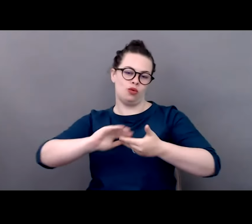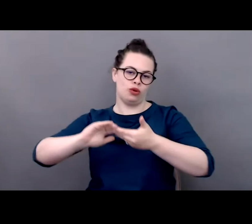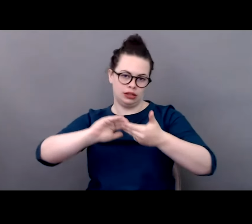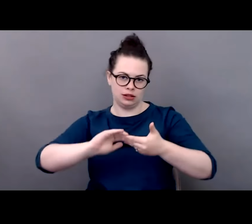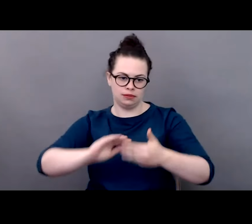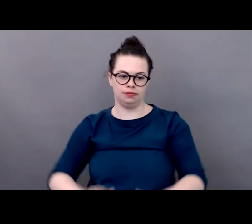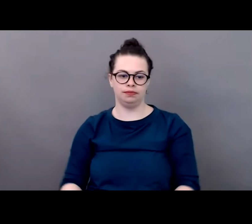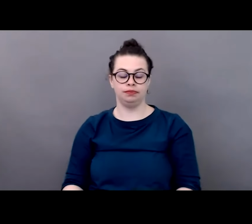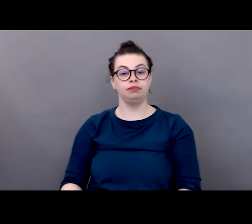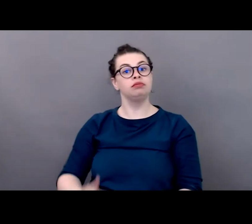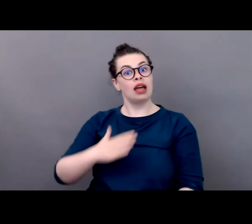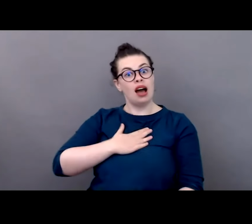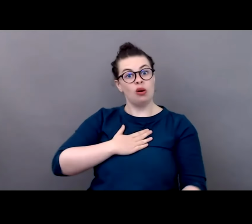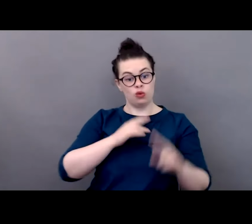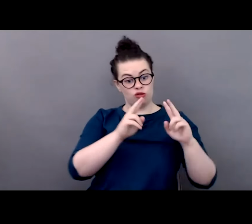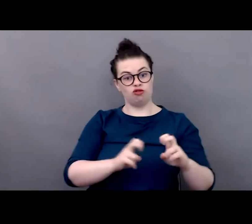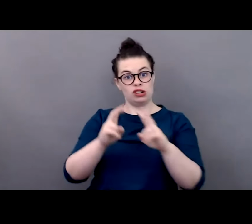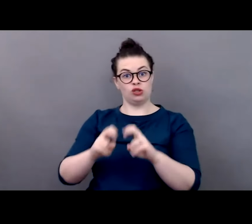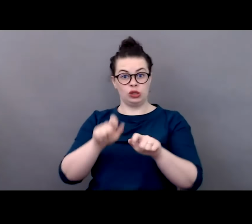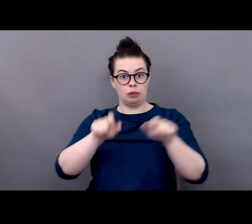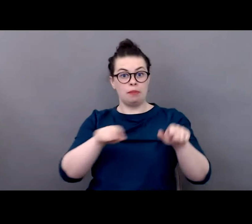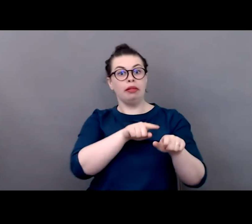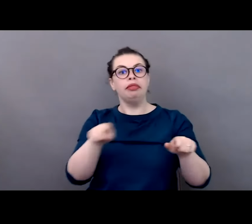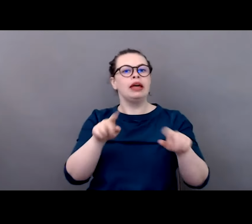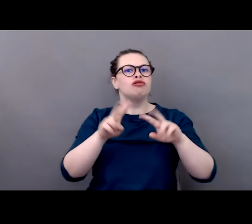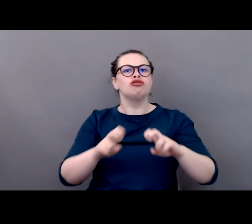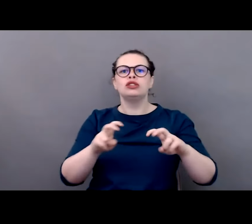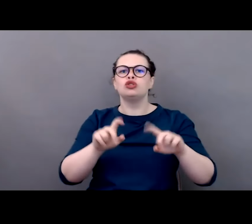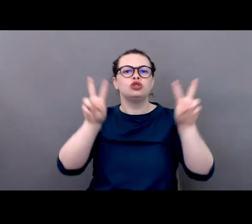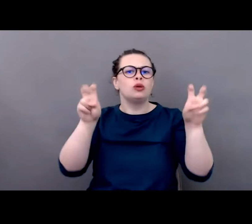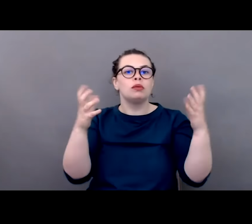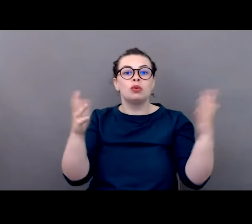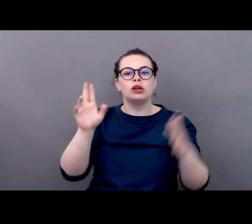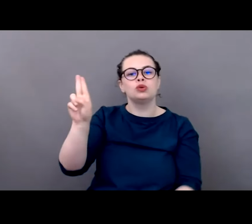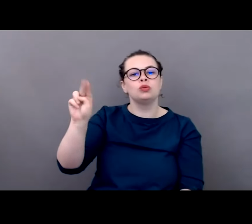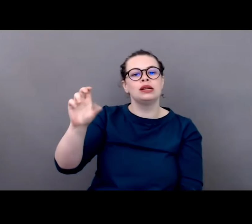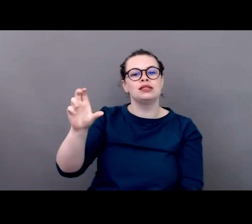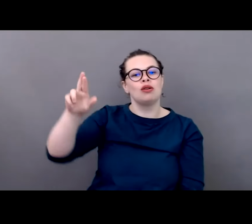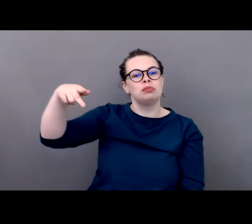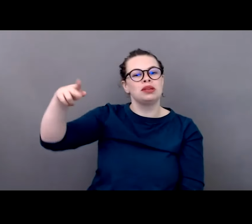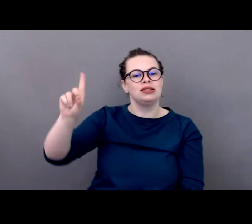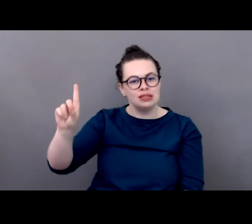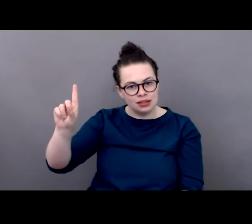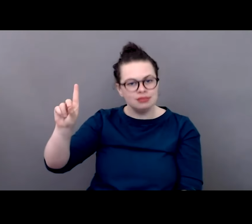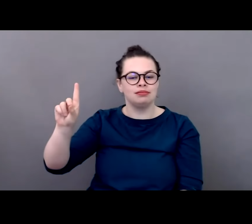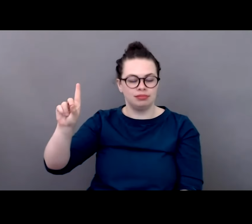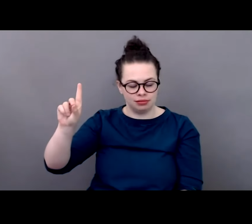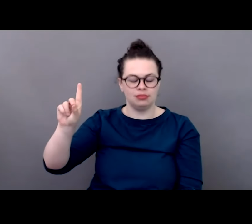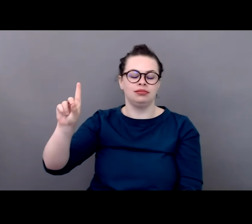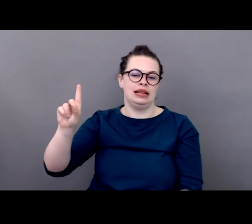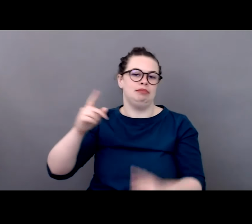are working on issues that are related to the UN Convention on the Rights of Persons with Disabilities in different ways. So